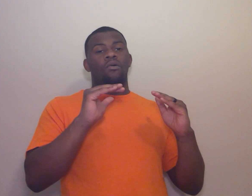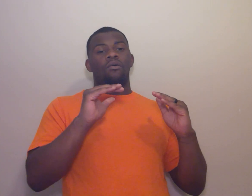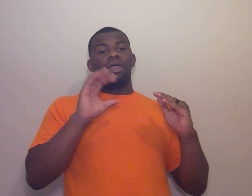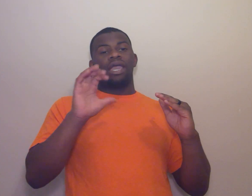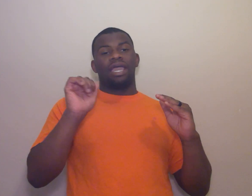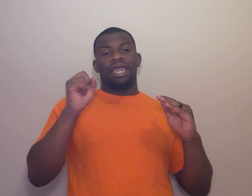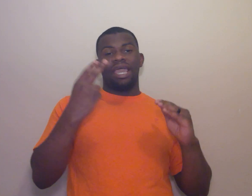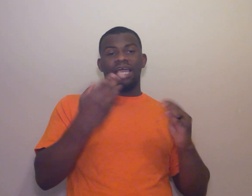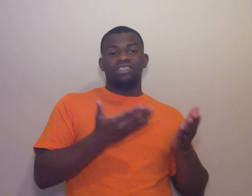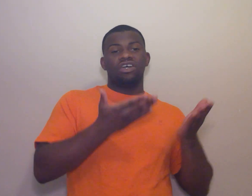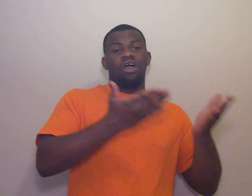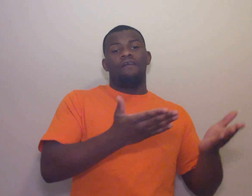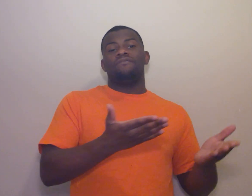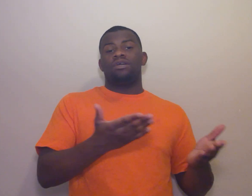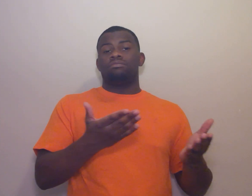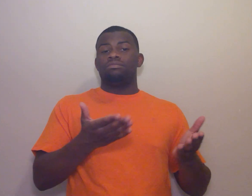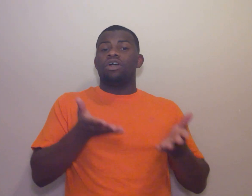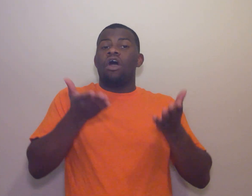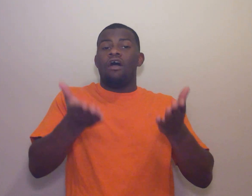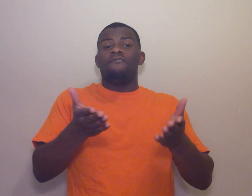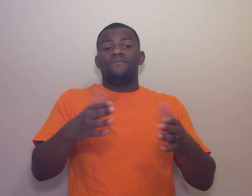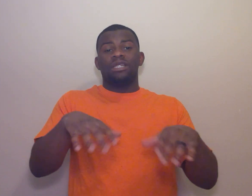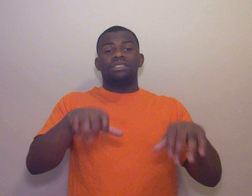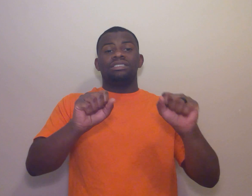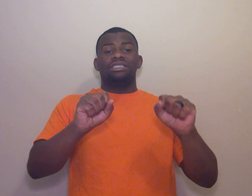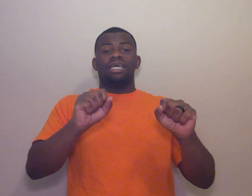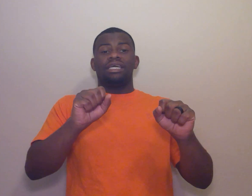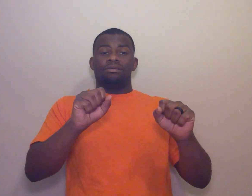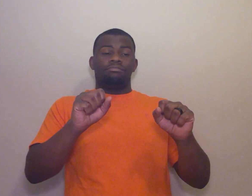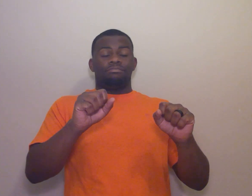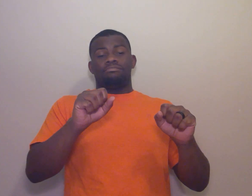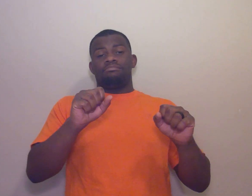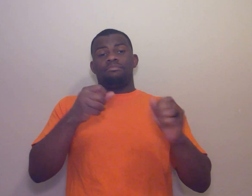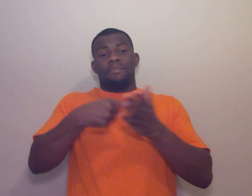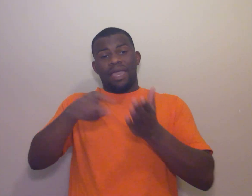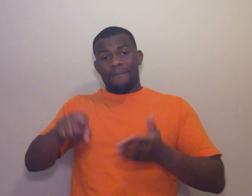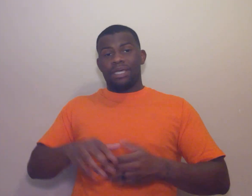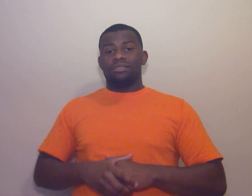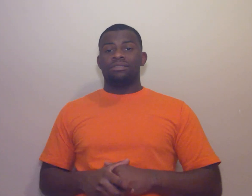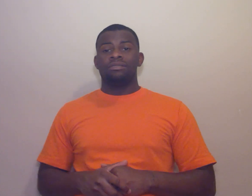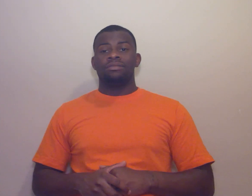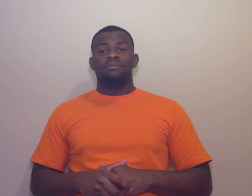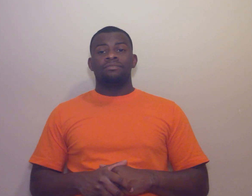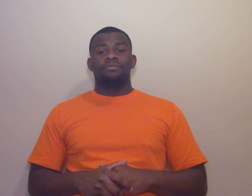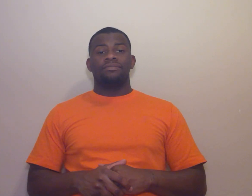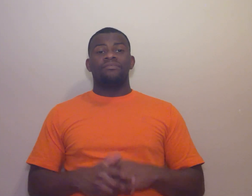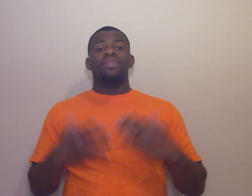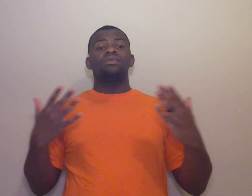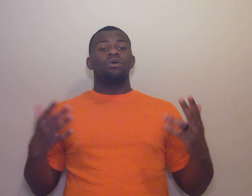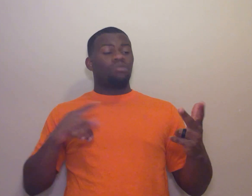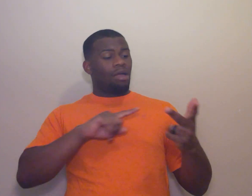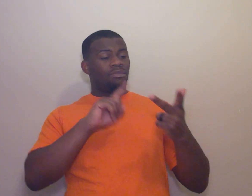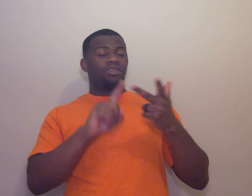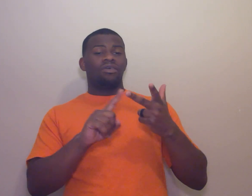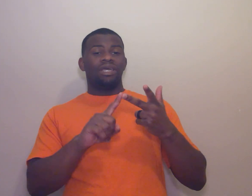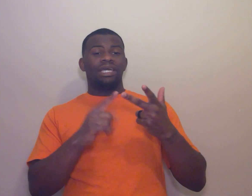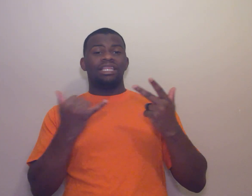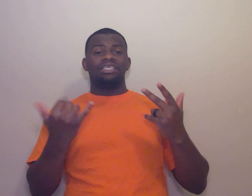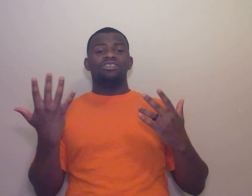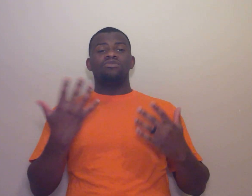that's step 2. If a fast cash offer is not a fit, offer to take over the payments. So number 3, this is what you're gonna do. Just